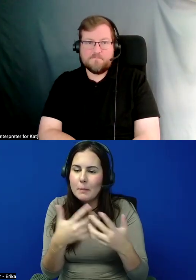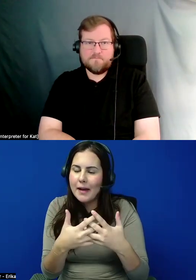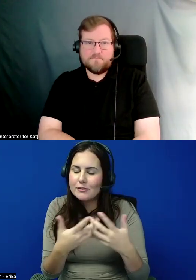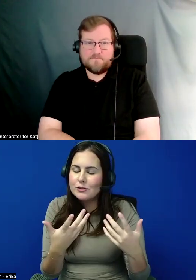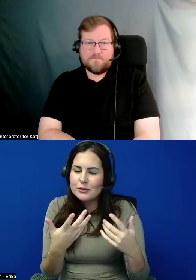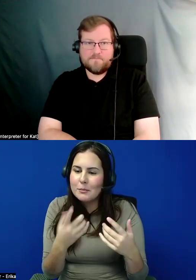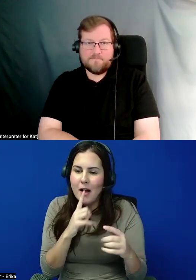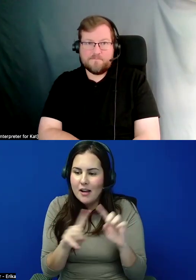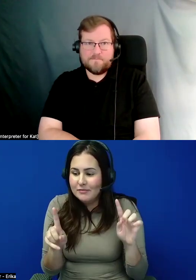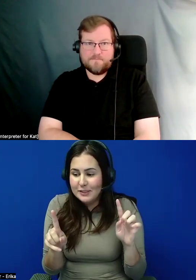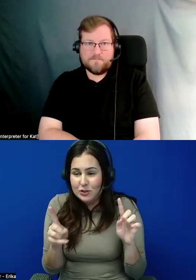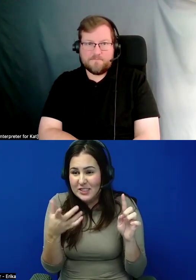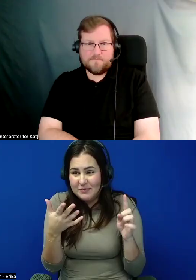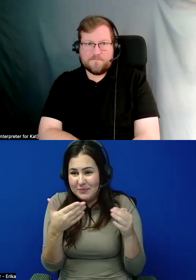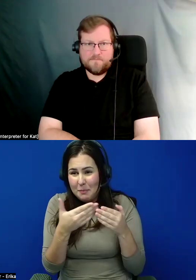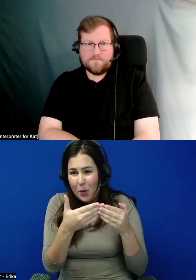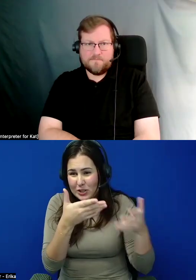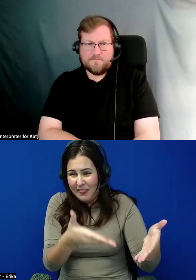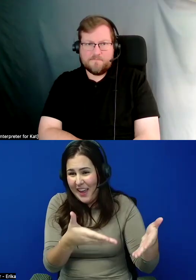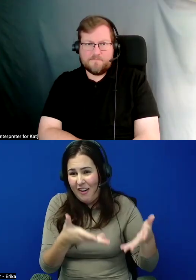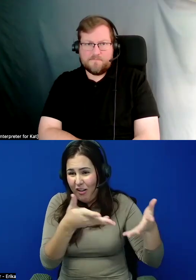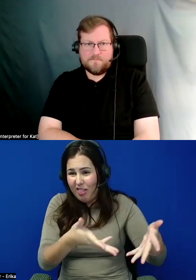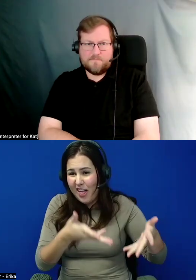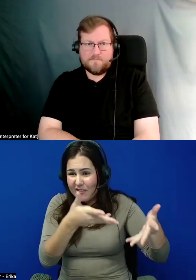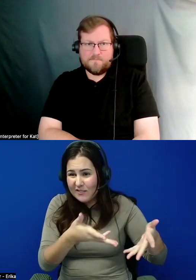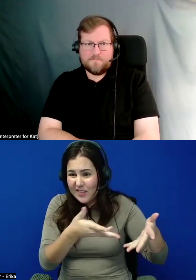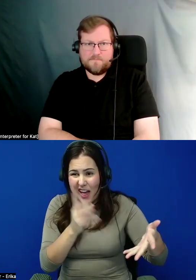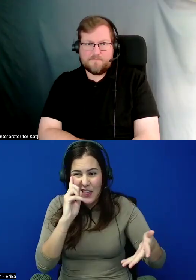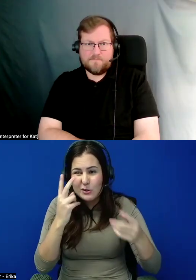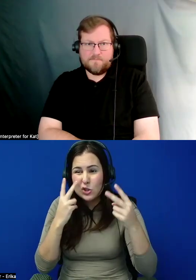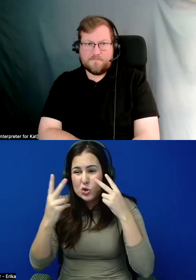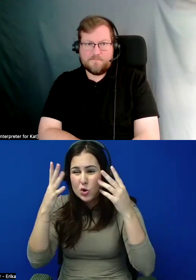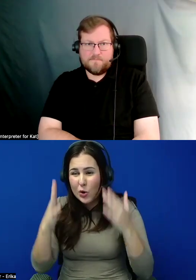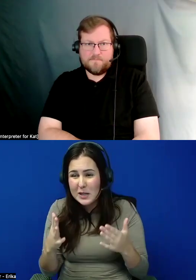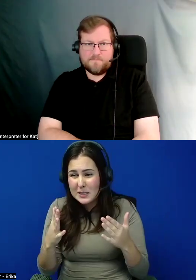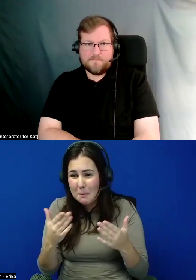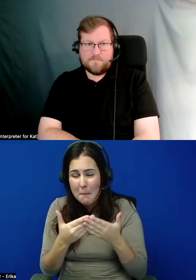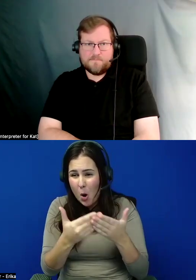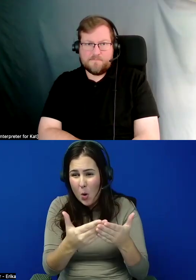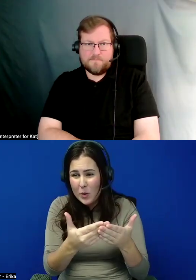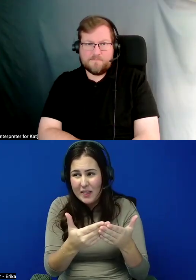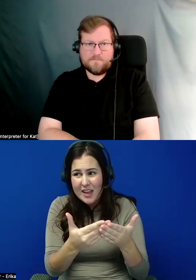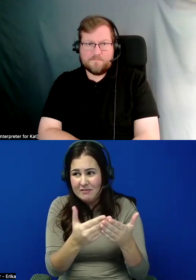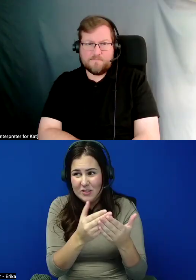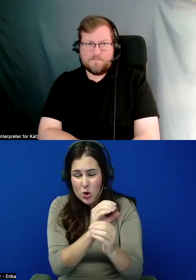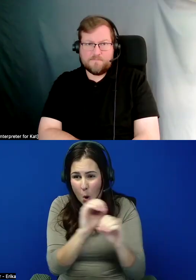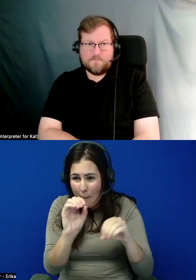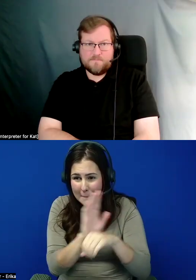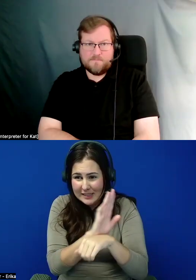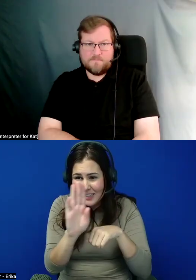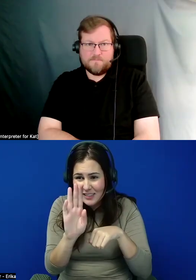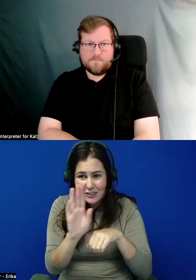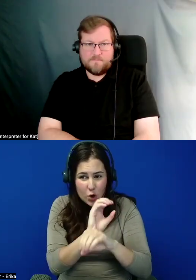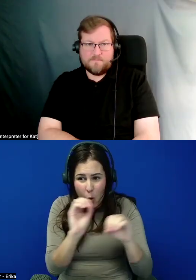just kind of stored because it was a tourist boat that I think they didn't have enough business to keep it operating. So it was kind